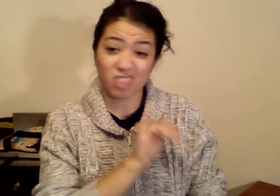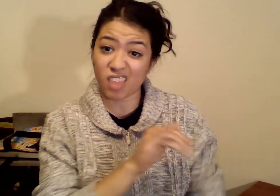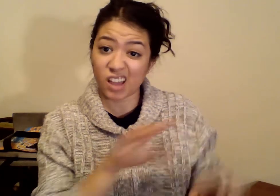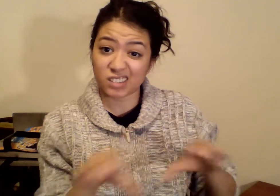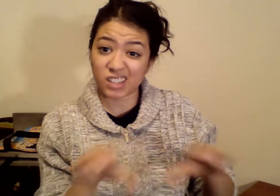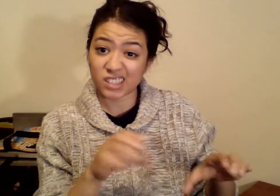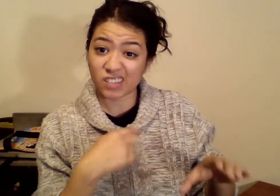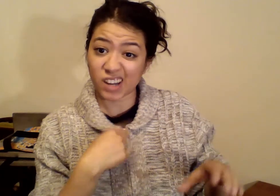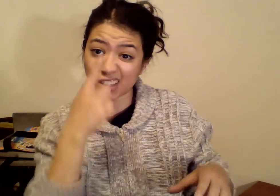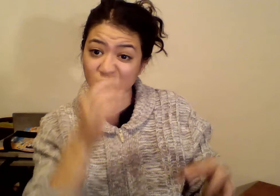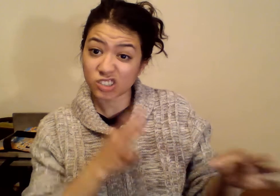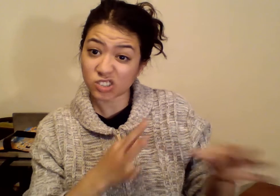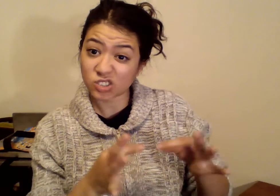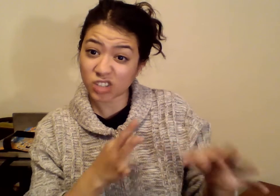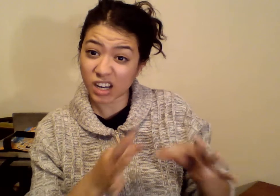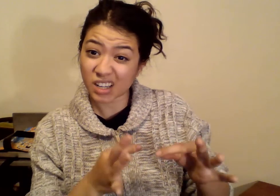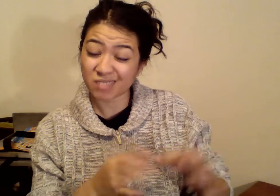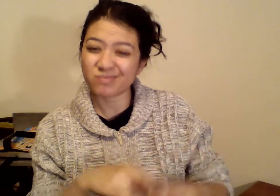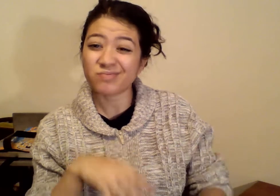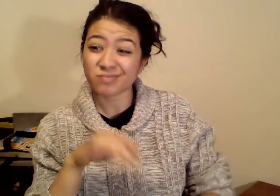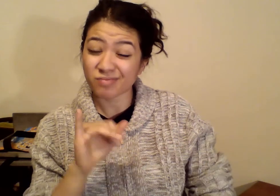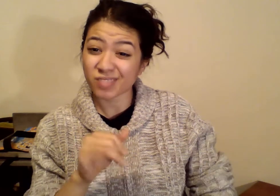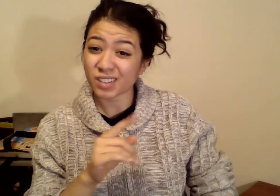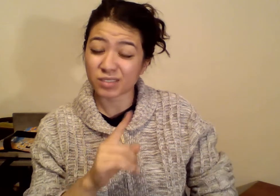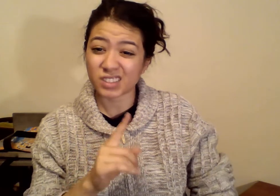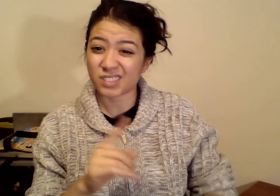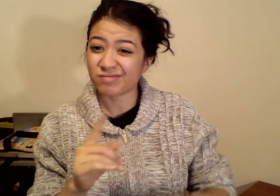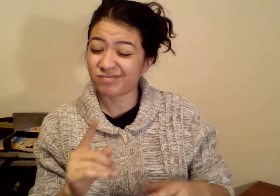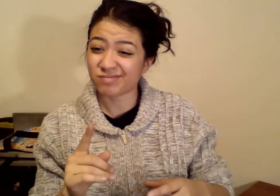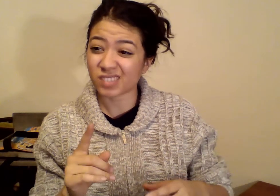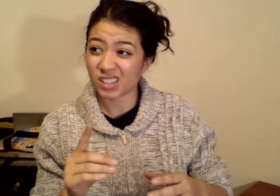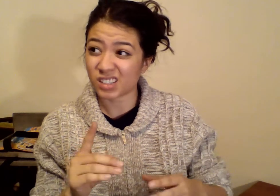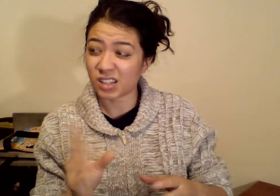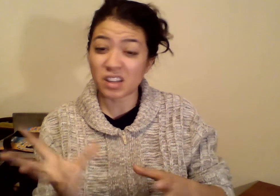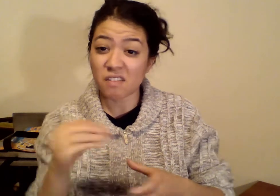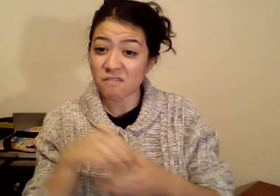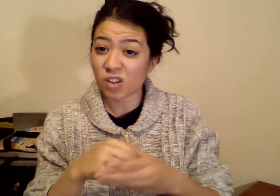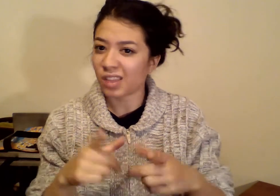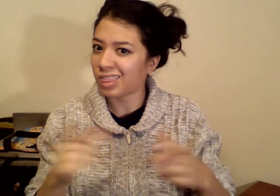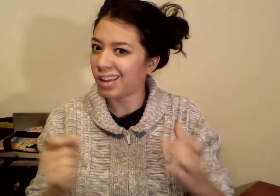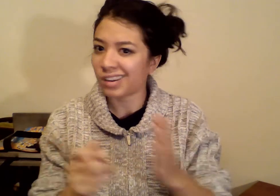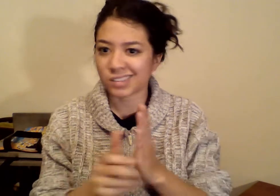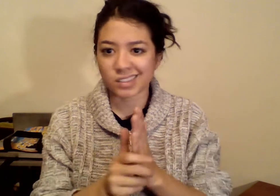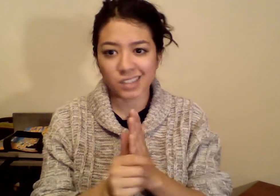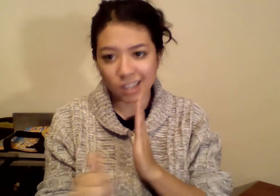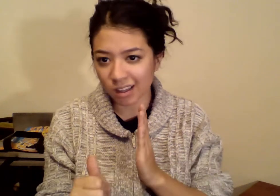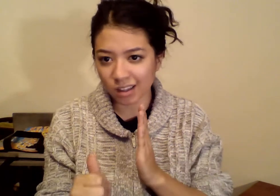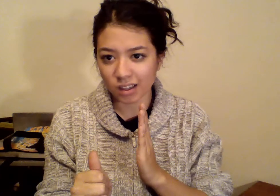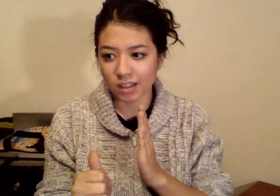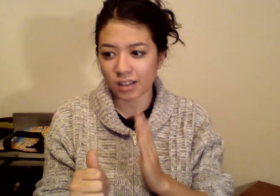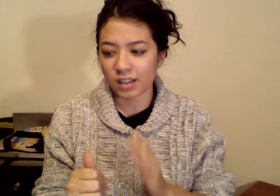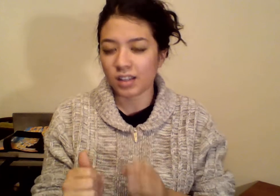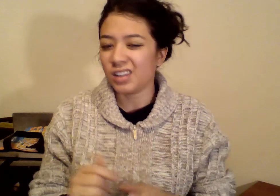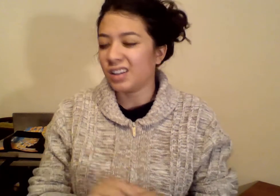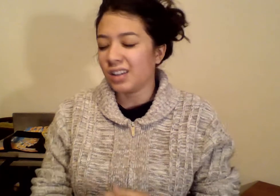we're teaching students how to find and write main idea statements, and there's the activity that kind of brings it